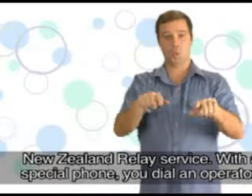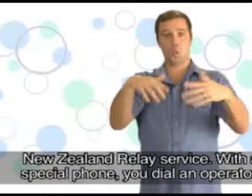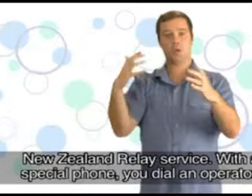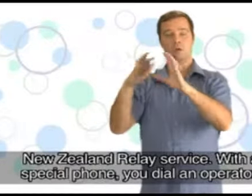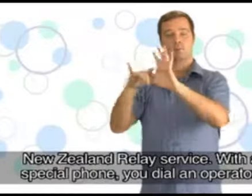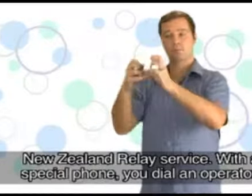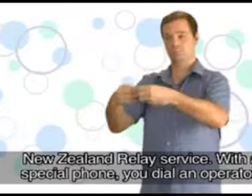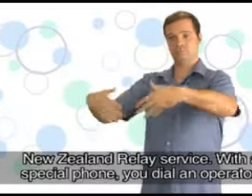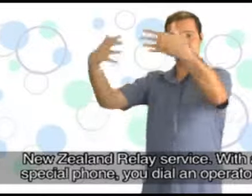operator